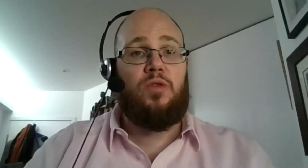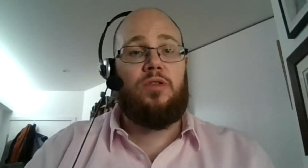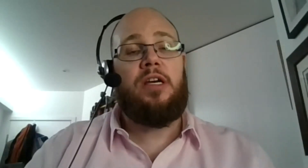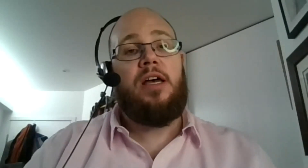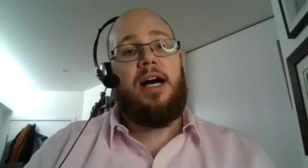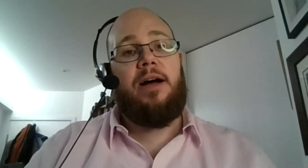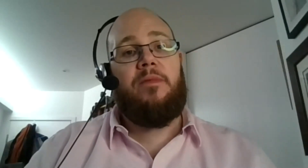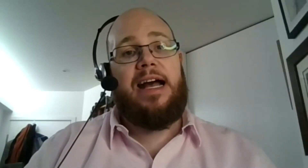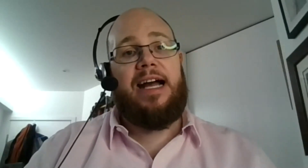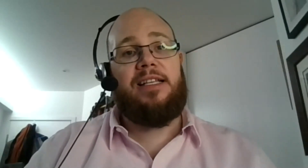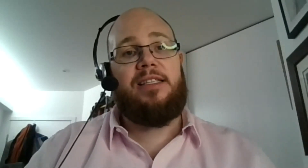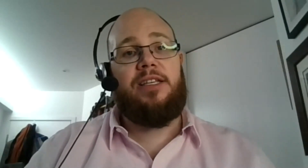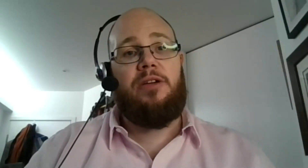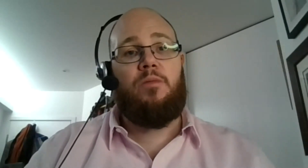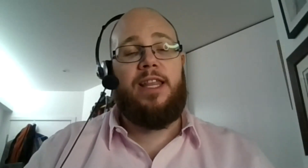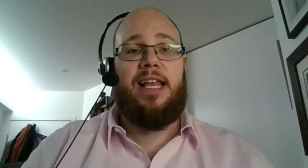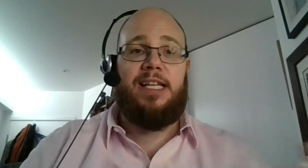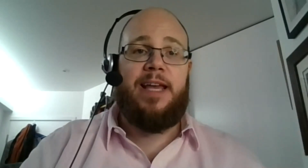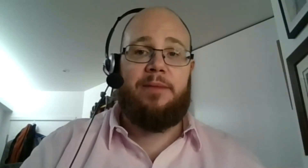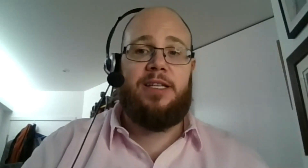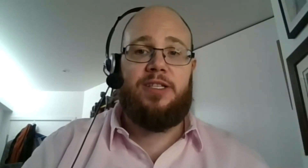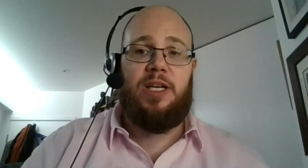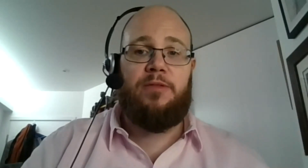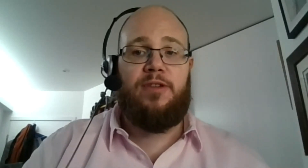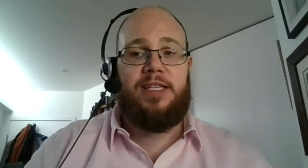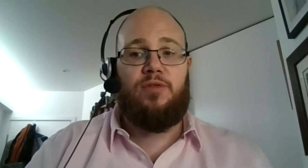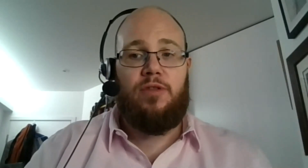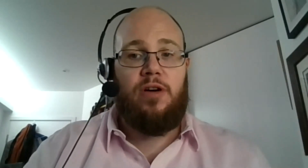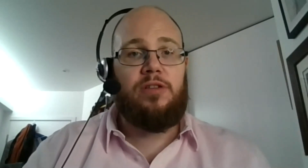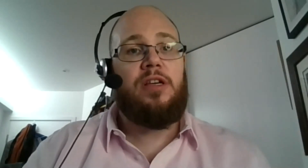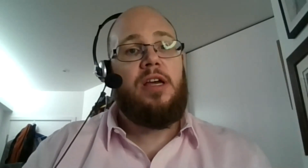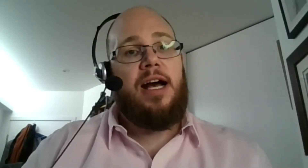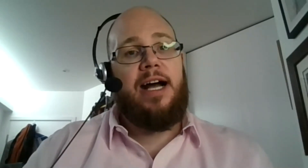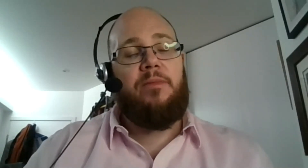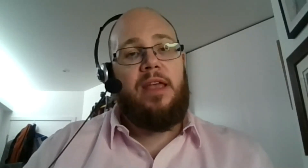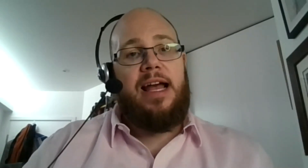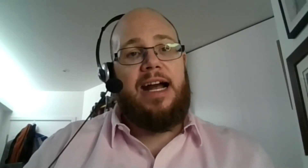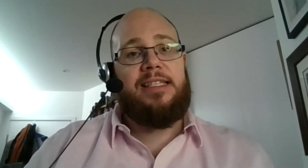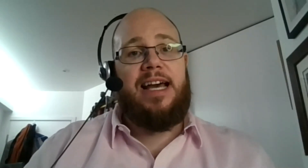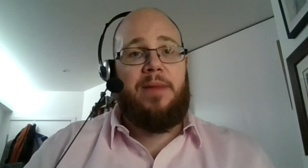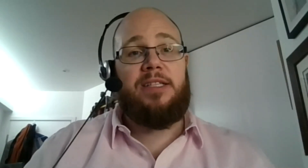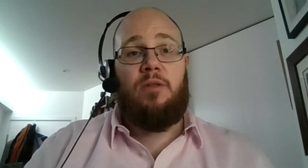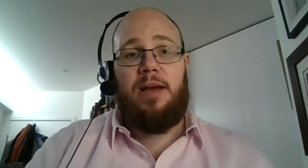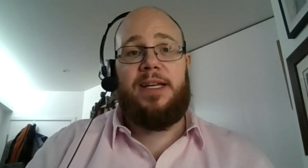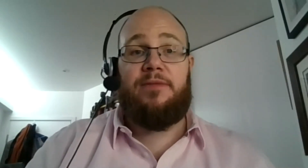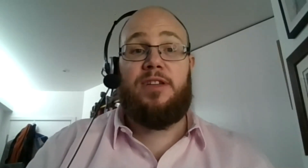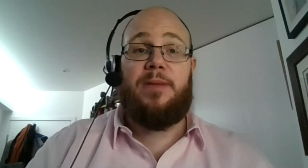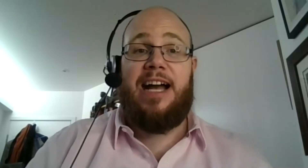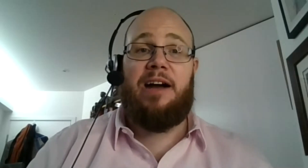stored and whether they need to be kept in a super freezer or not. And so that makes quite a big difference about how they